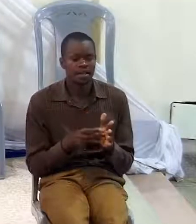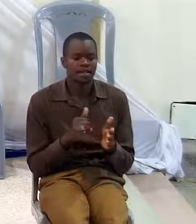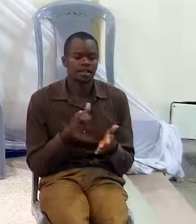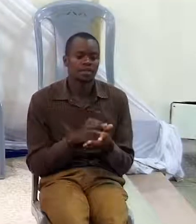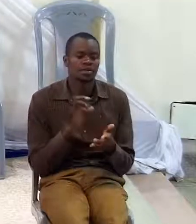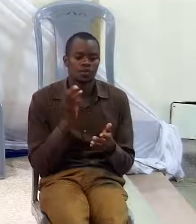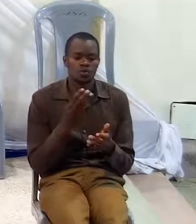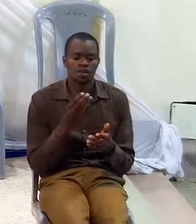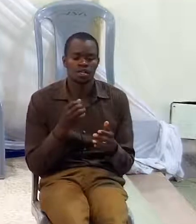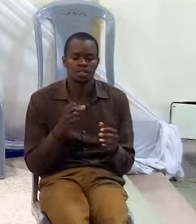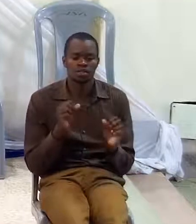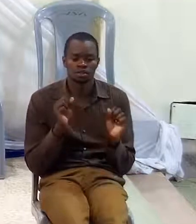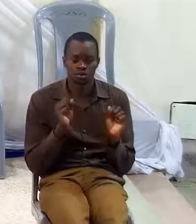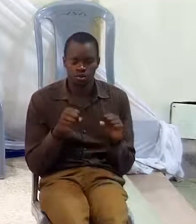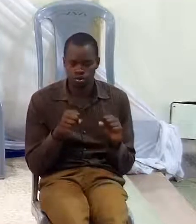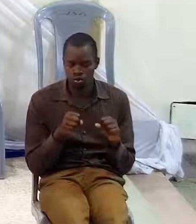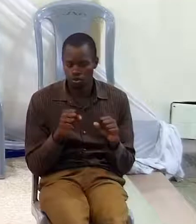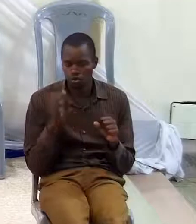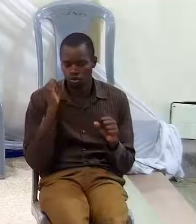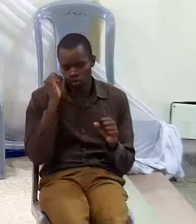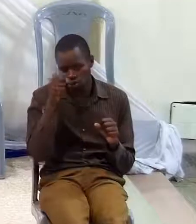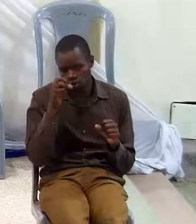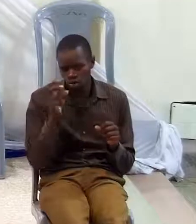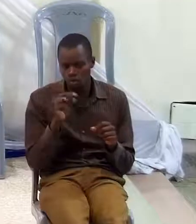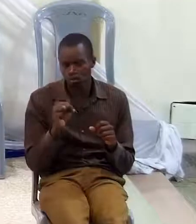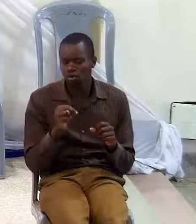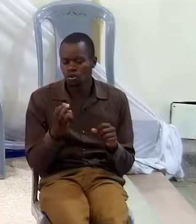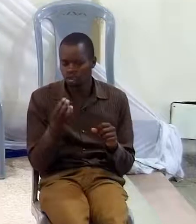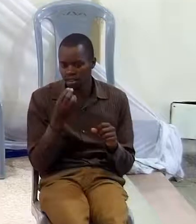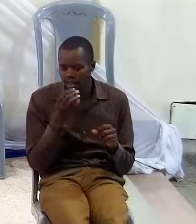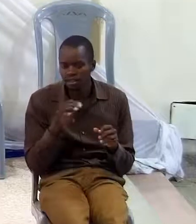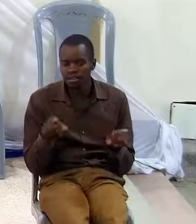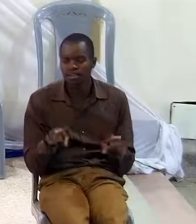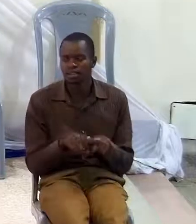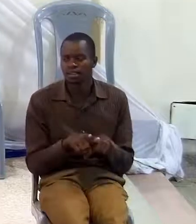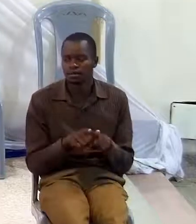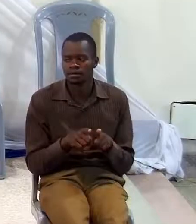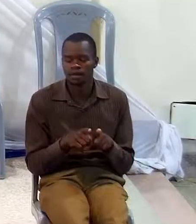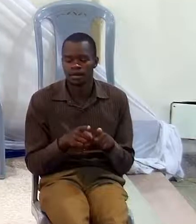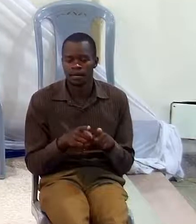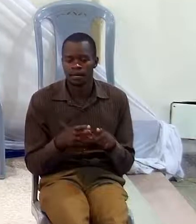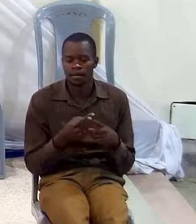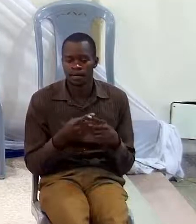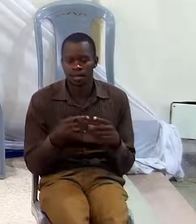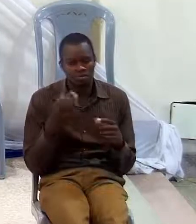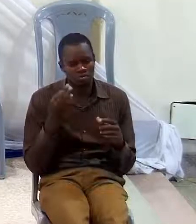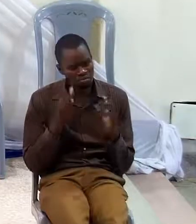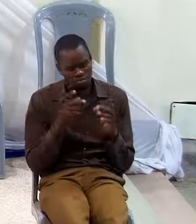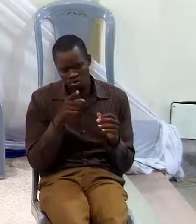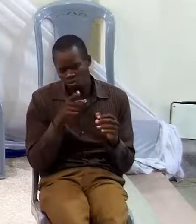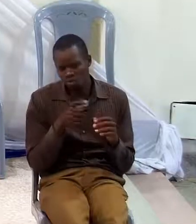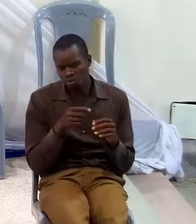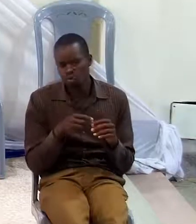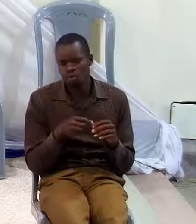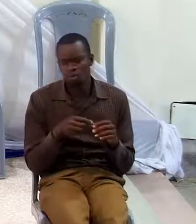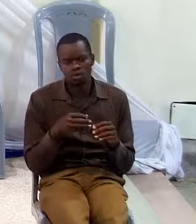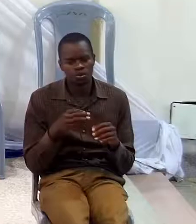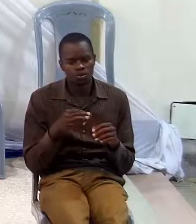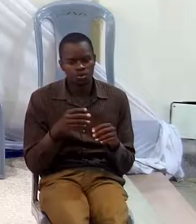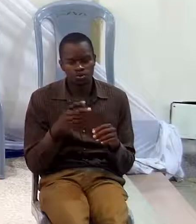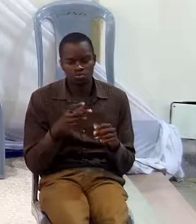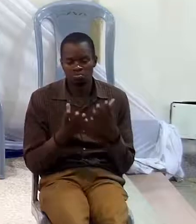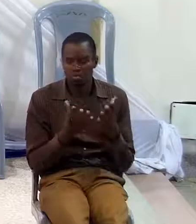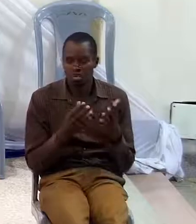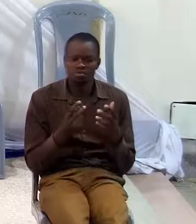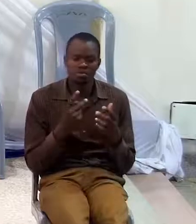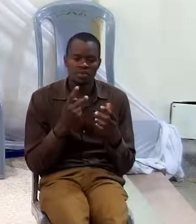them. If you opt, or if you are a vegetarian, you would still consume a combination of